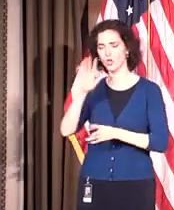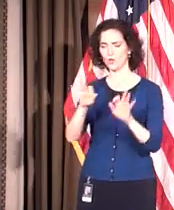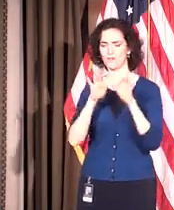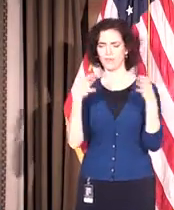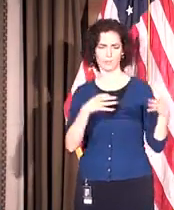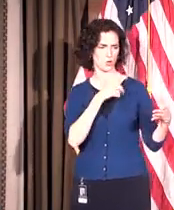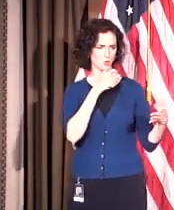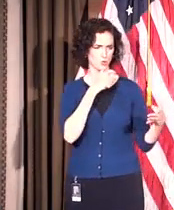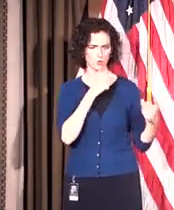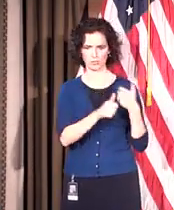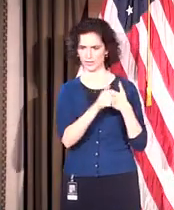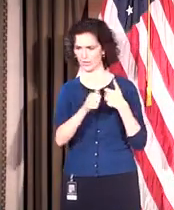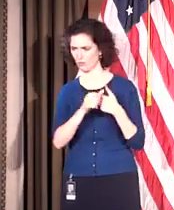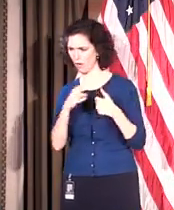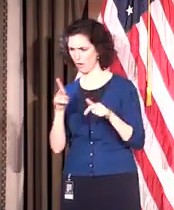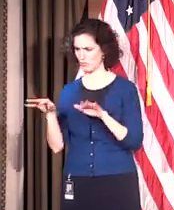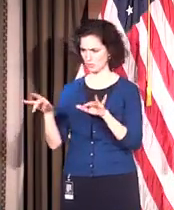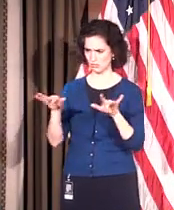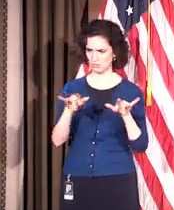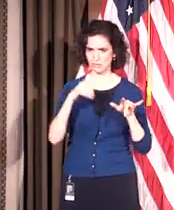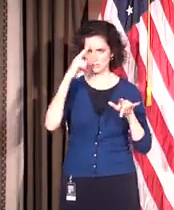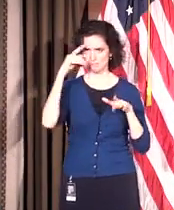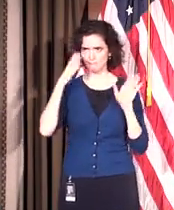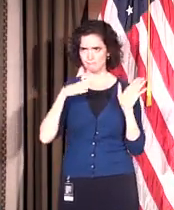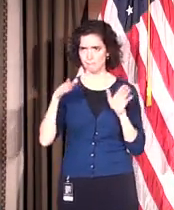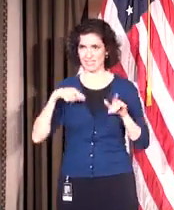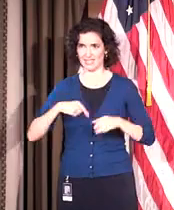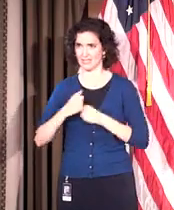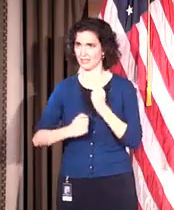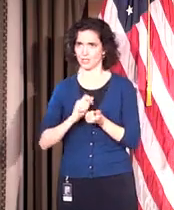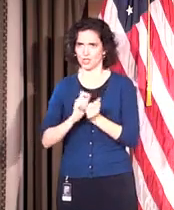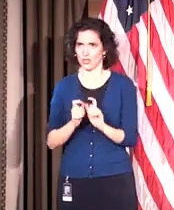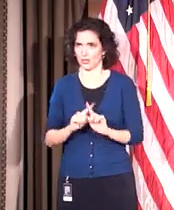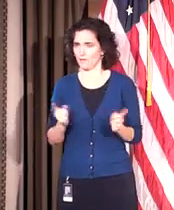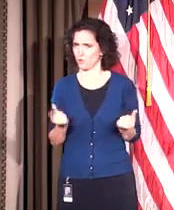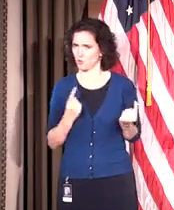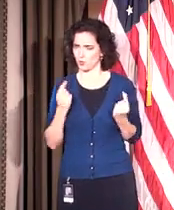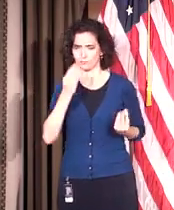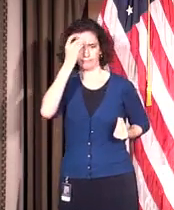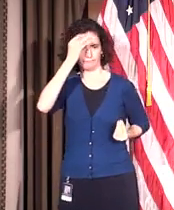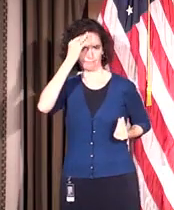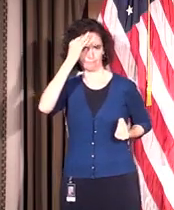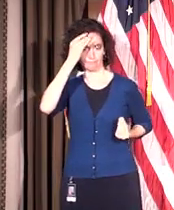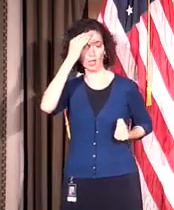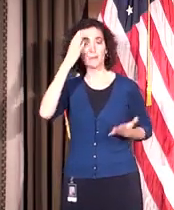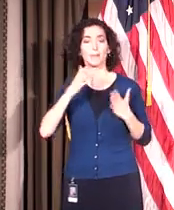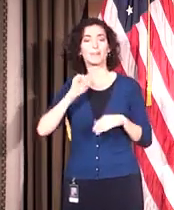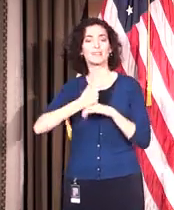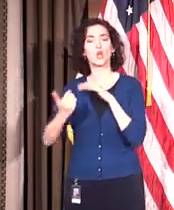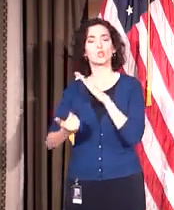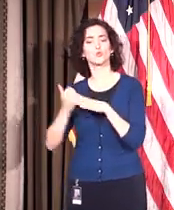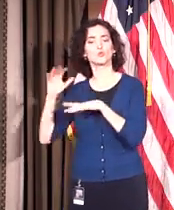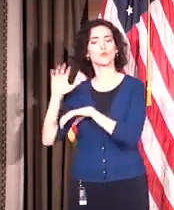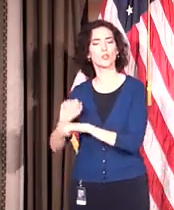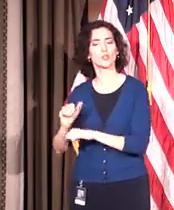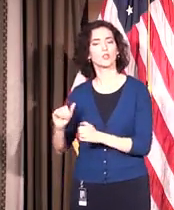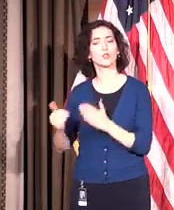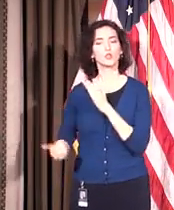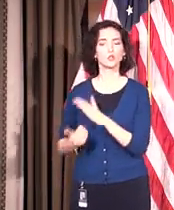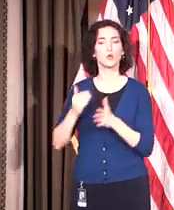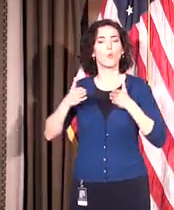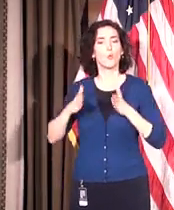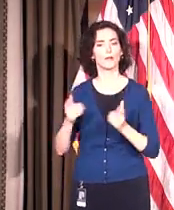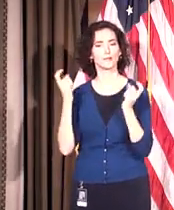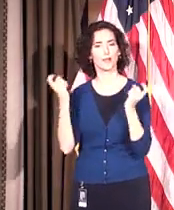and think about how you're going to do things differently, even create a new tradition or a new way of celebrating this